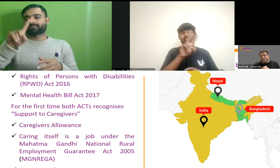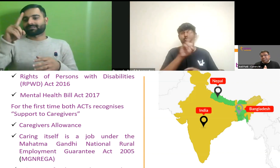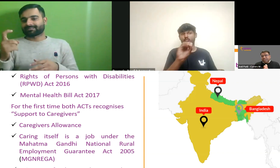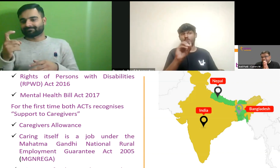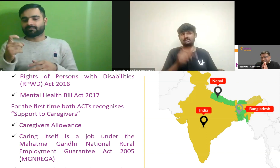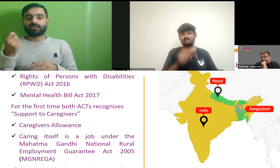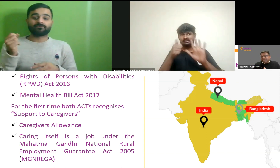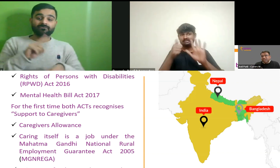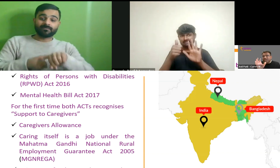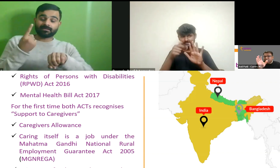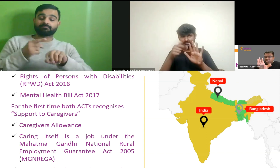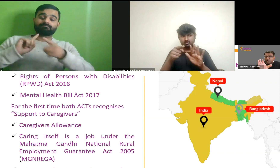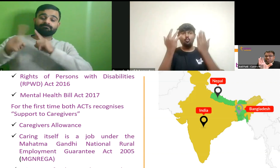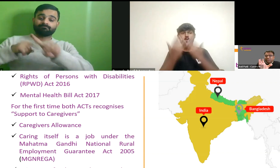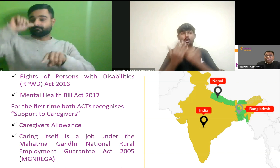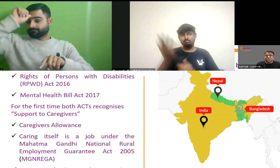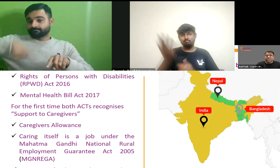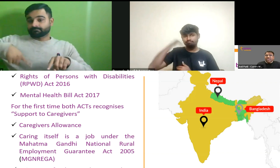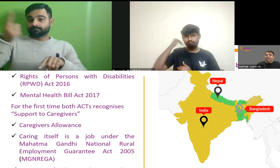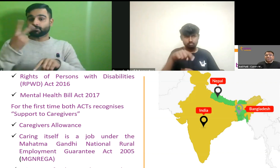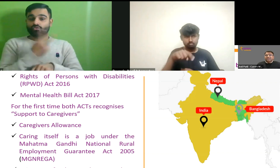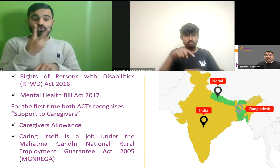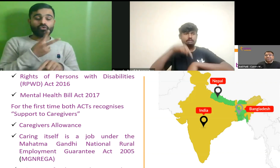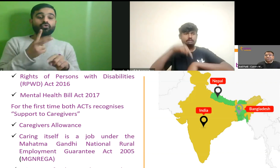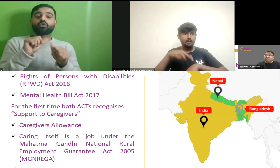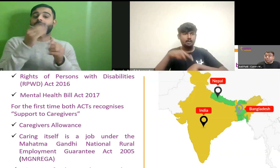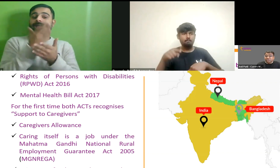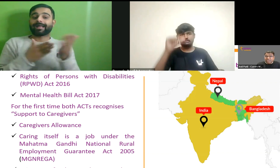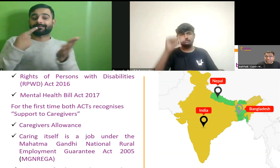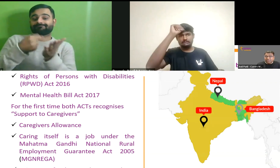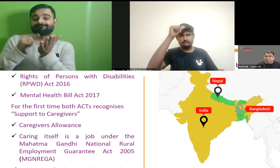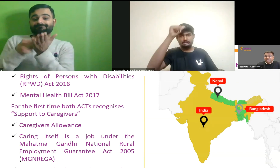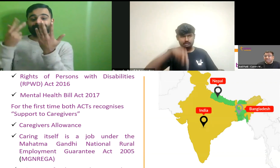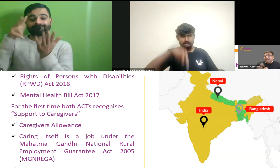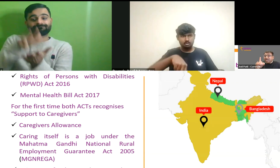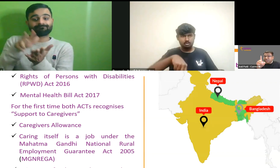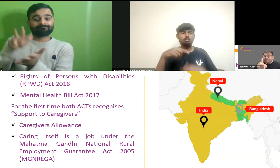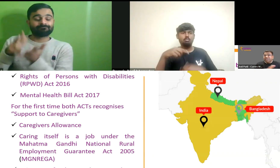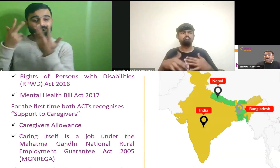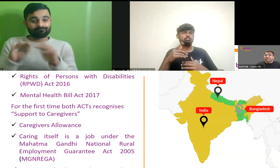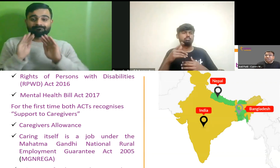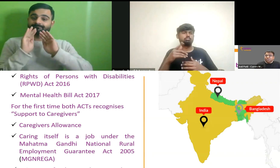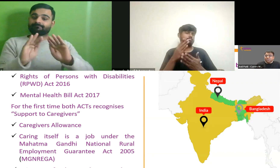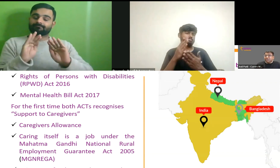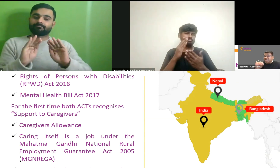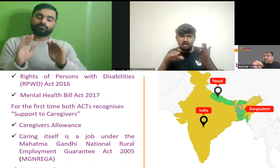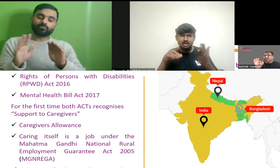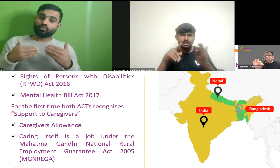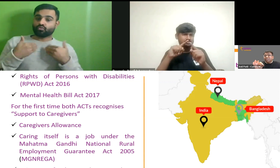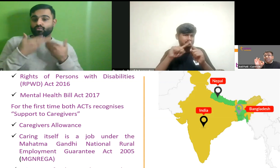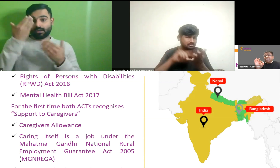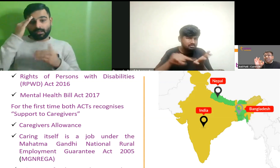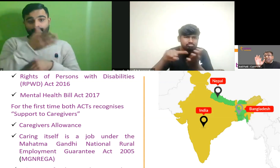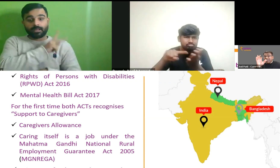the first time in history of India, both of those act recognizes support to caregivers. And you will be delighted to know